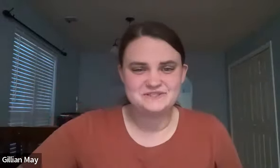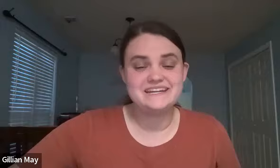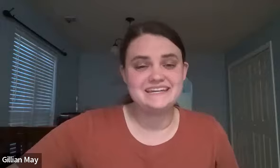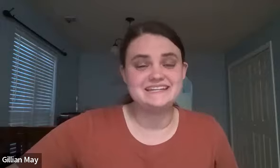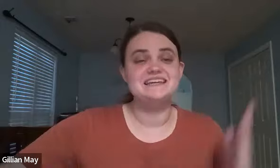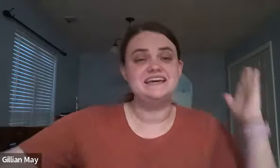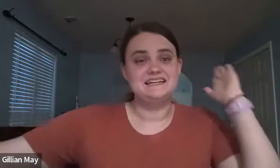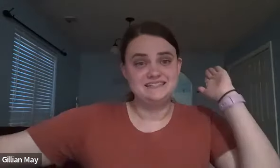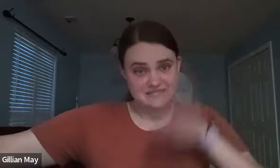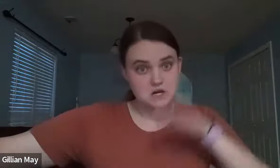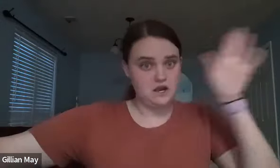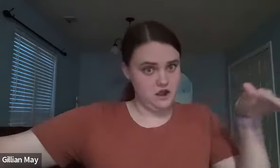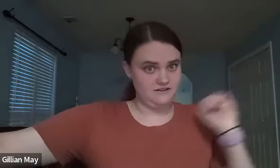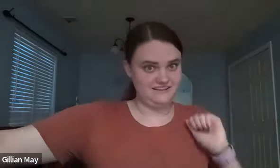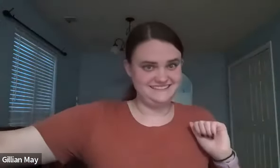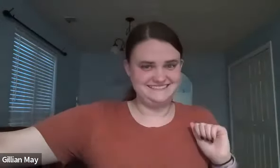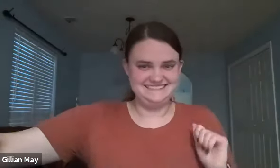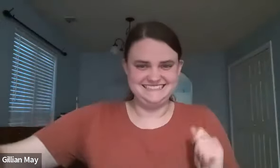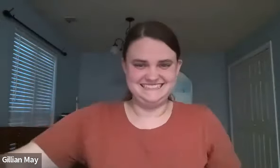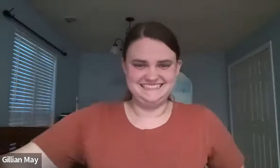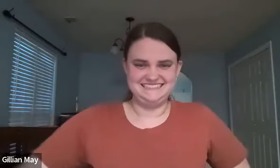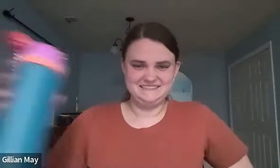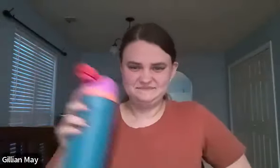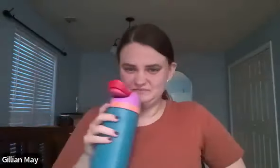one is Sarah Connolly.